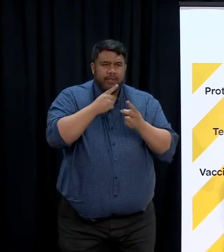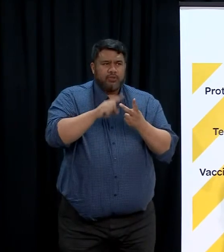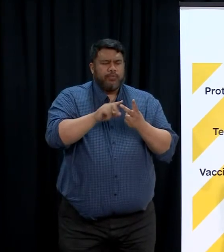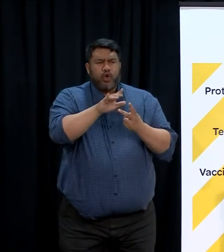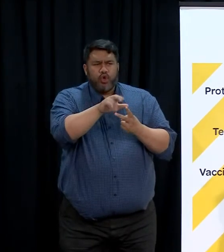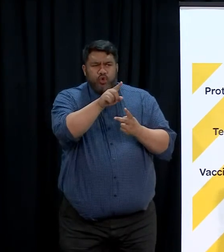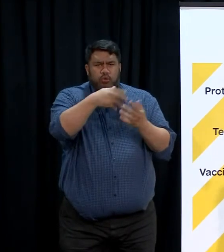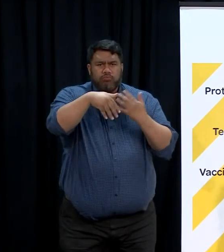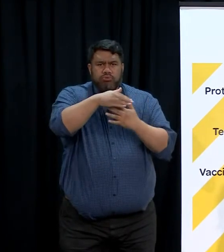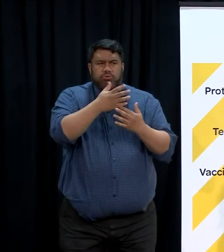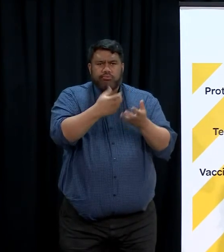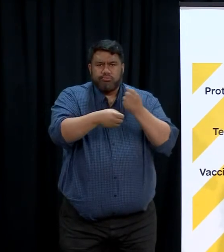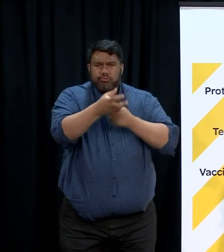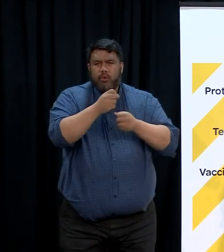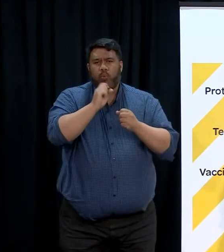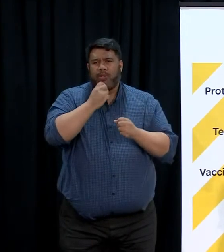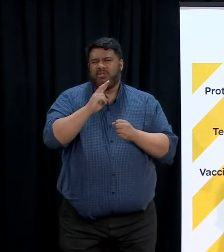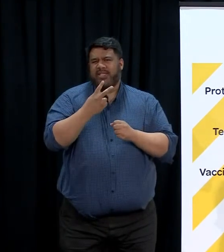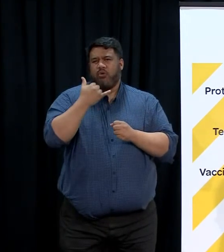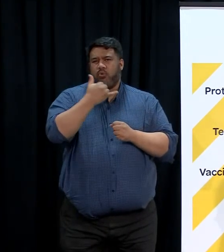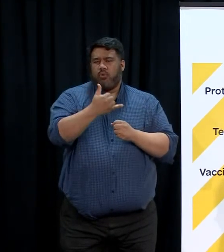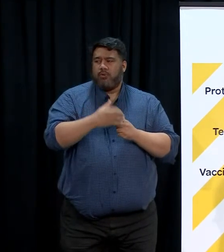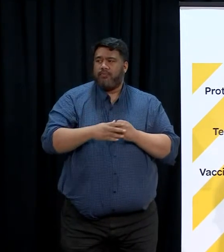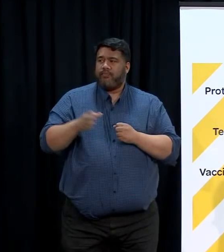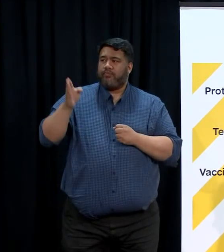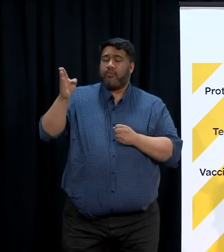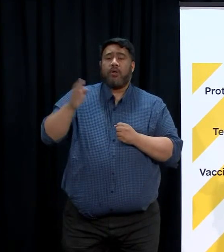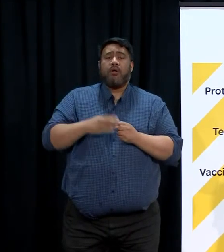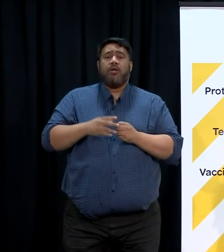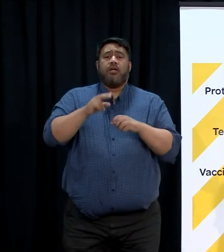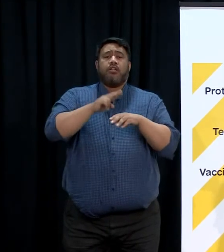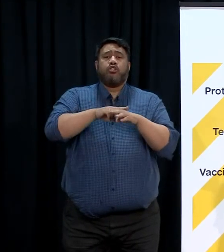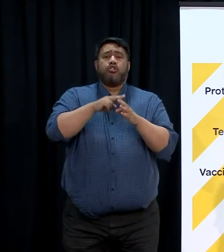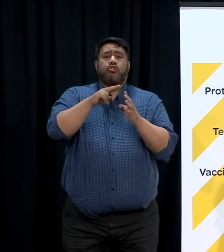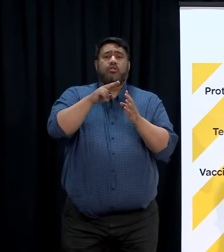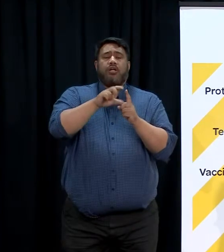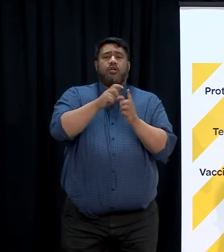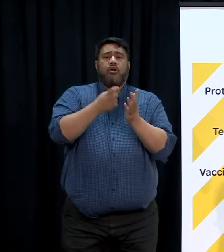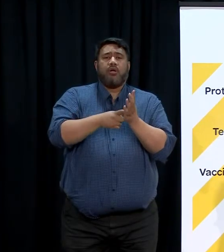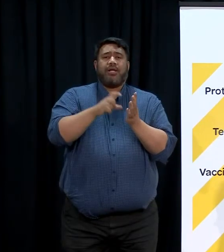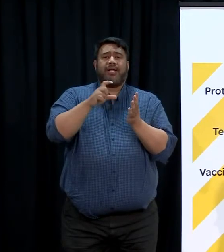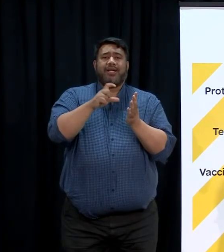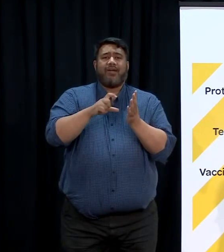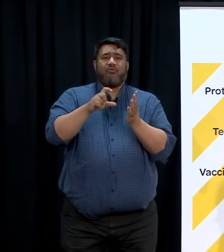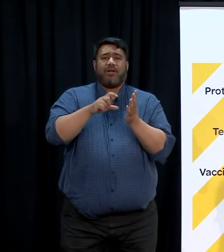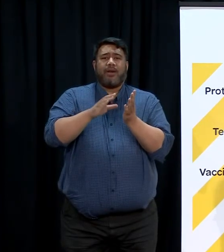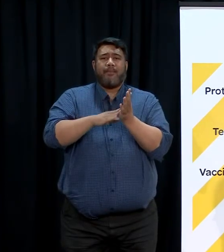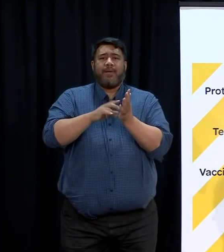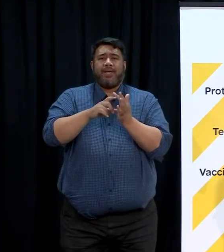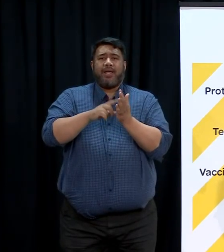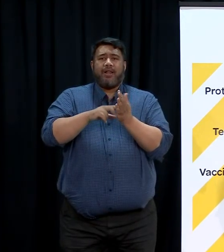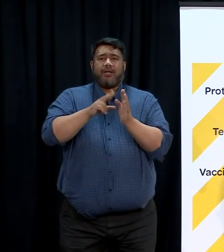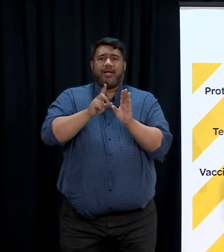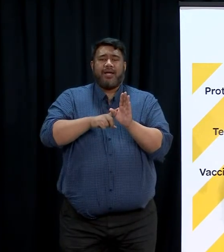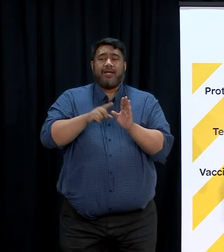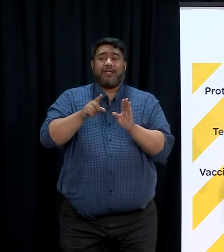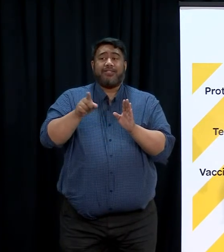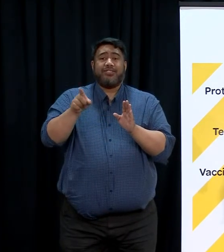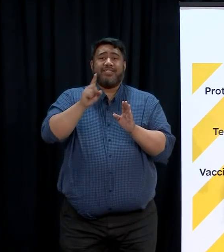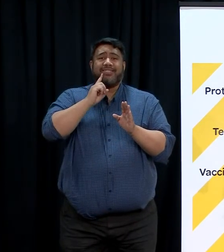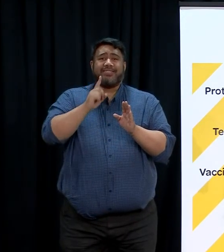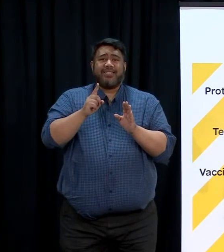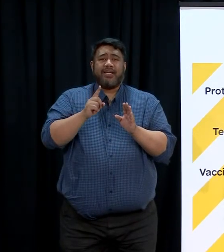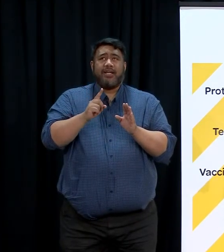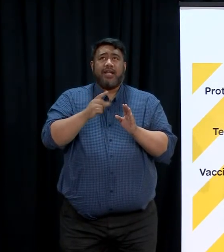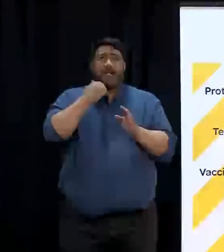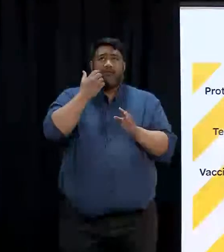Just related to that, Carolyn Merkelnay said last week that the contact tracing system will come under strain at 170, 180